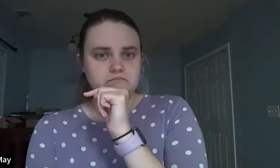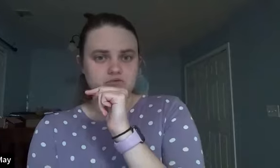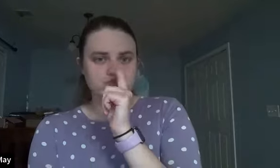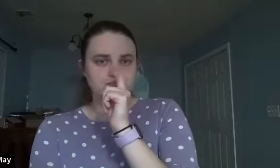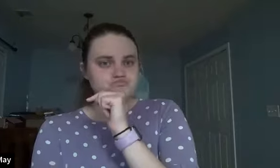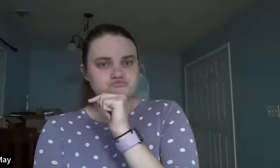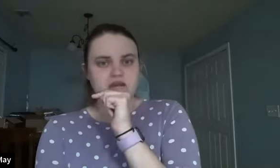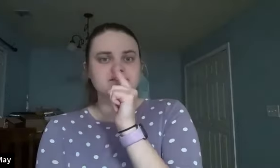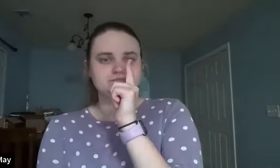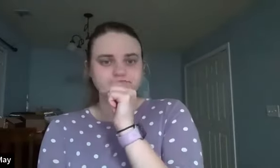Mouse, rat.